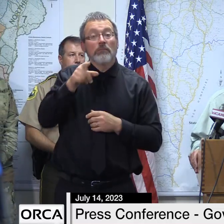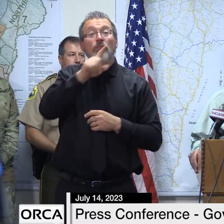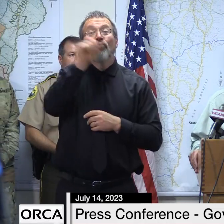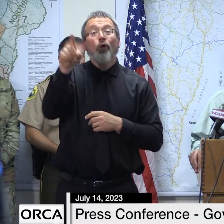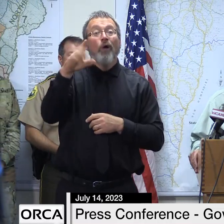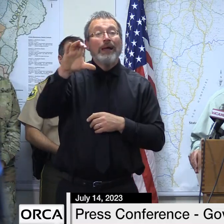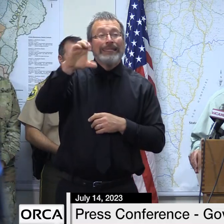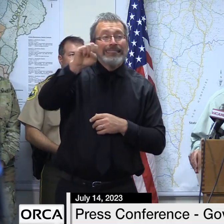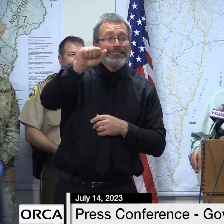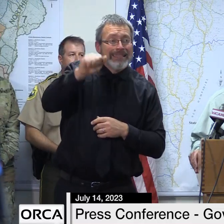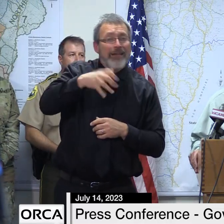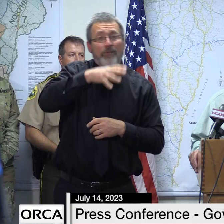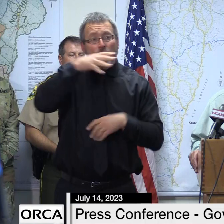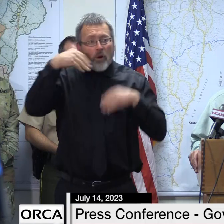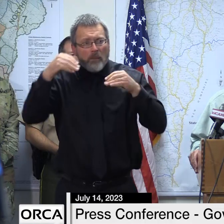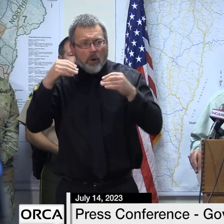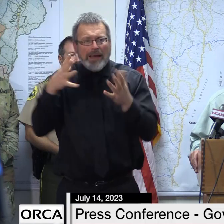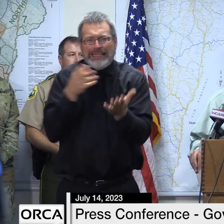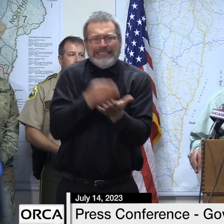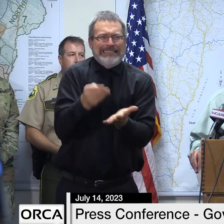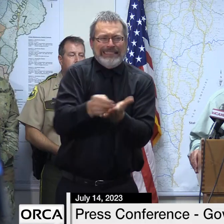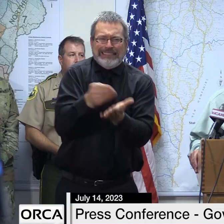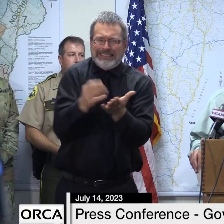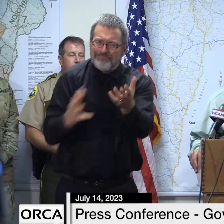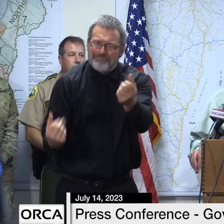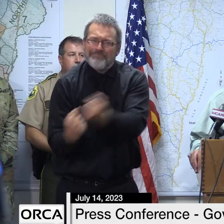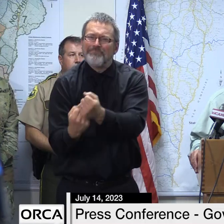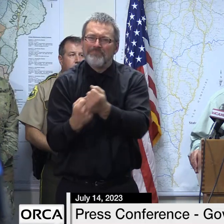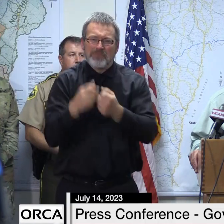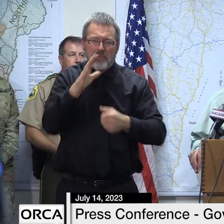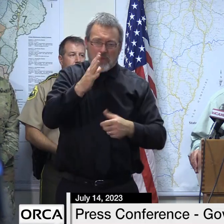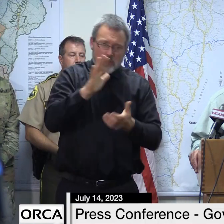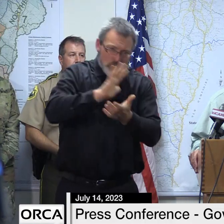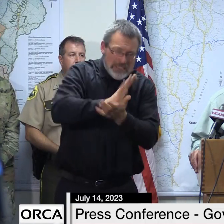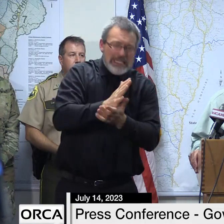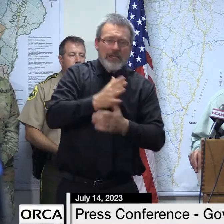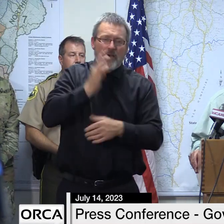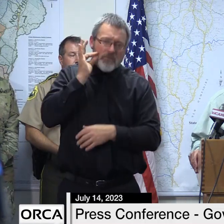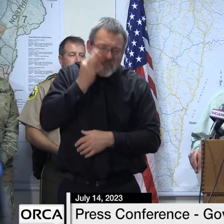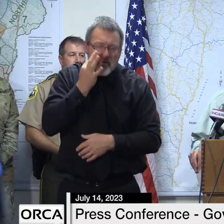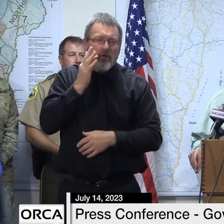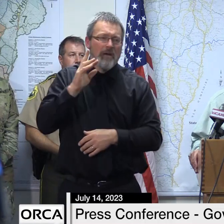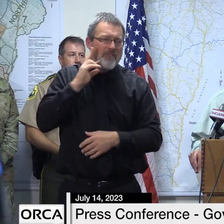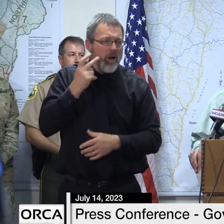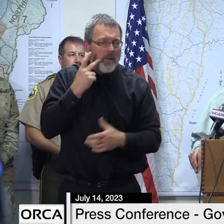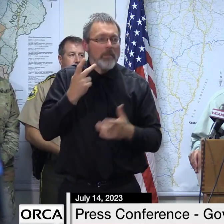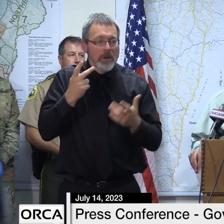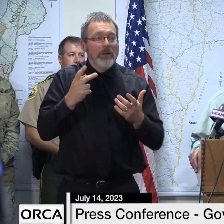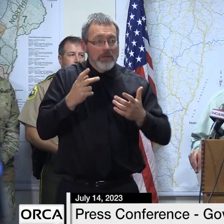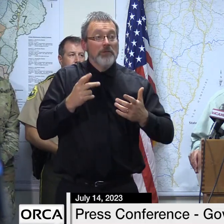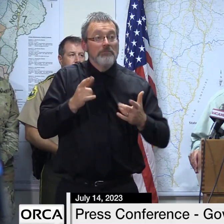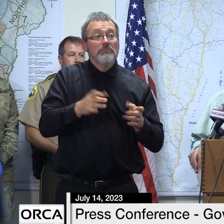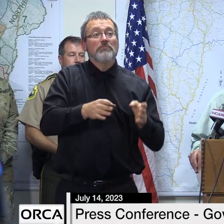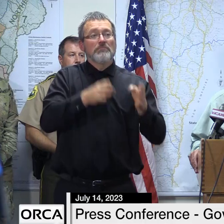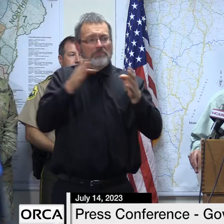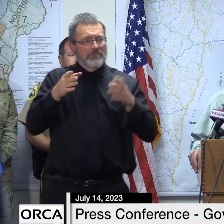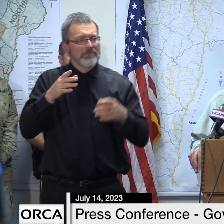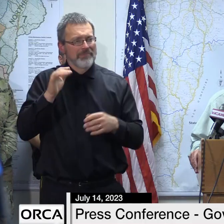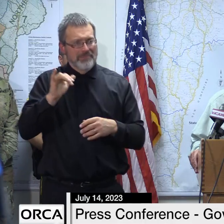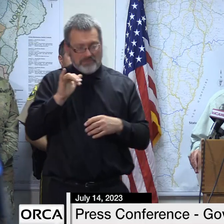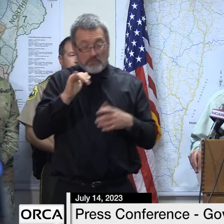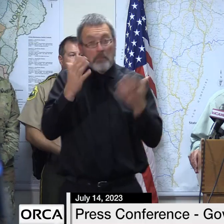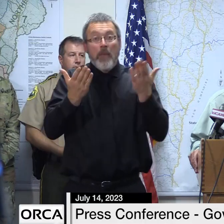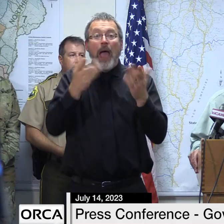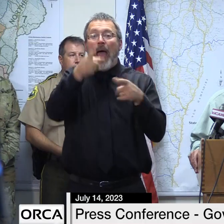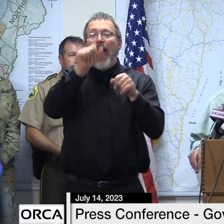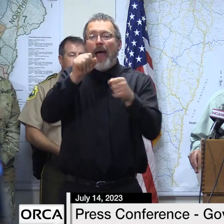or produce from a farm stand. Maybe it's hopping on the computer and buying a product so it's delivered in the mail.